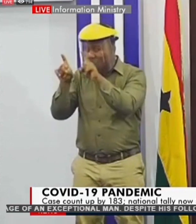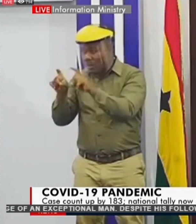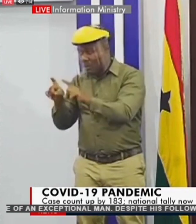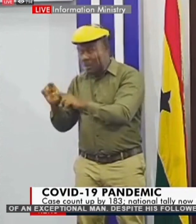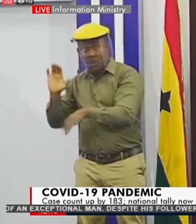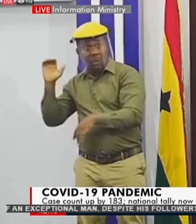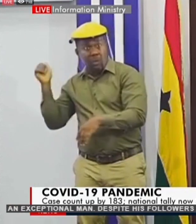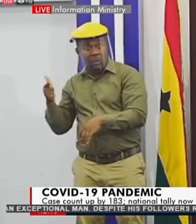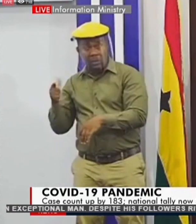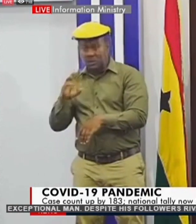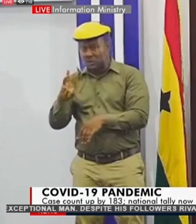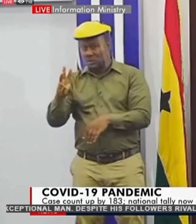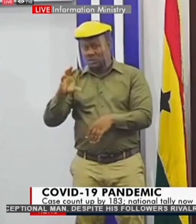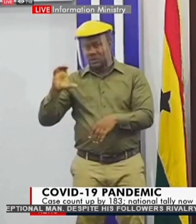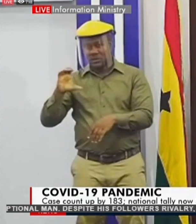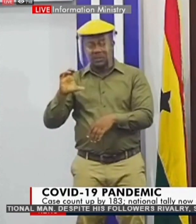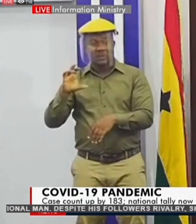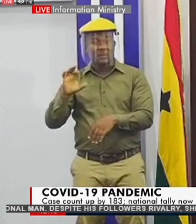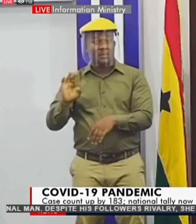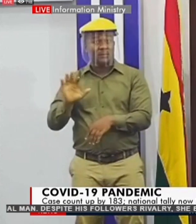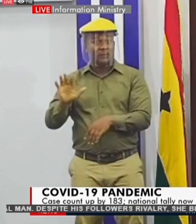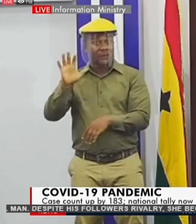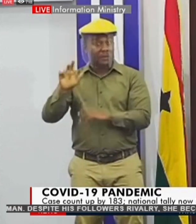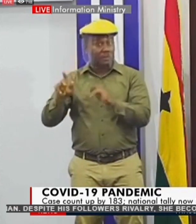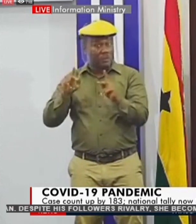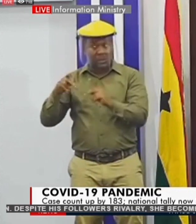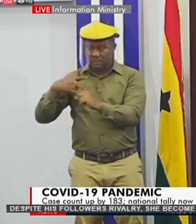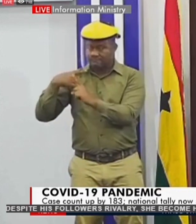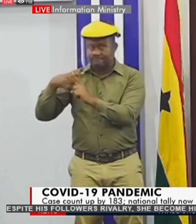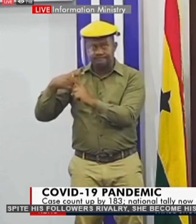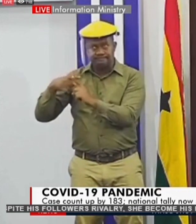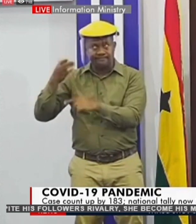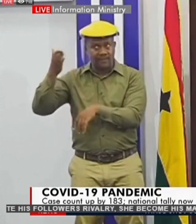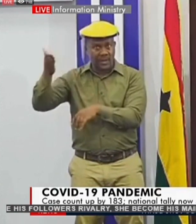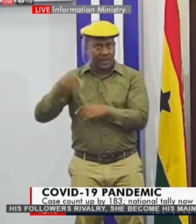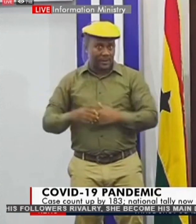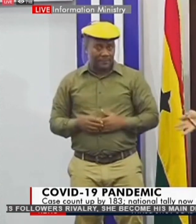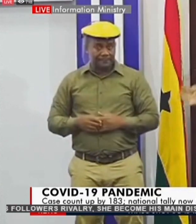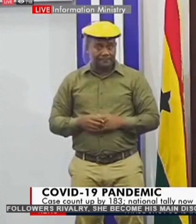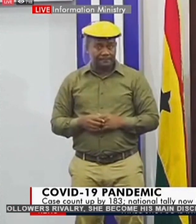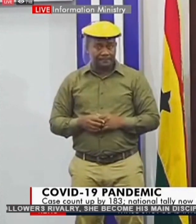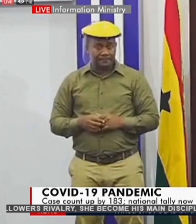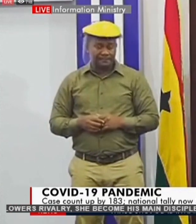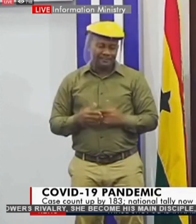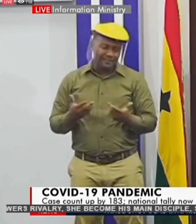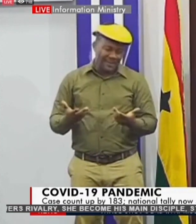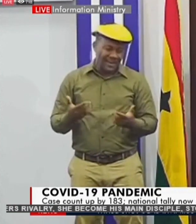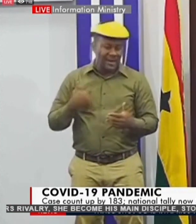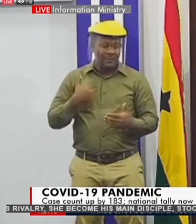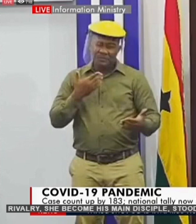a total of 695 persons tested positive. Good news is